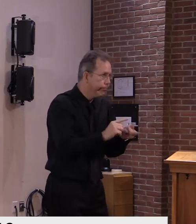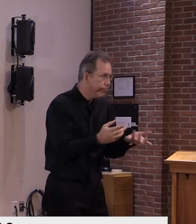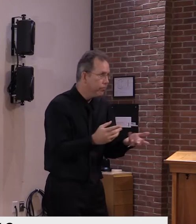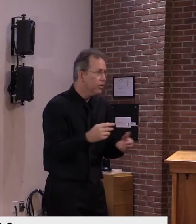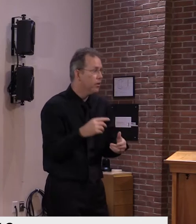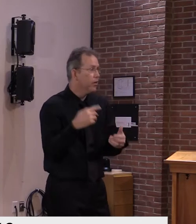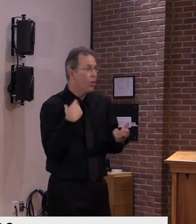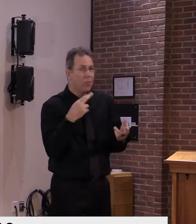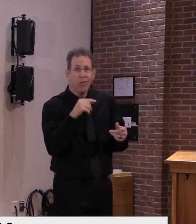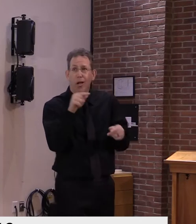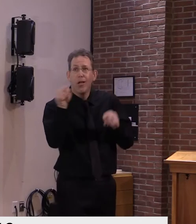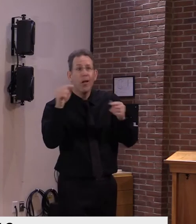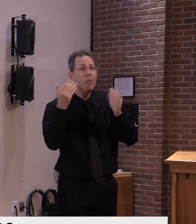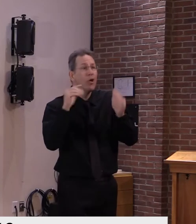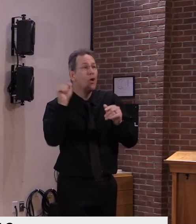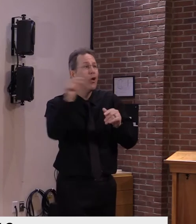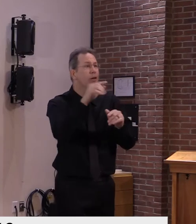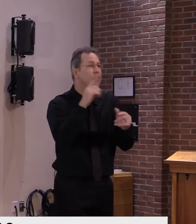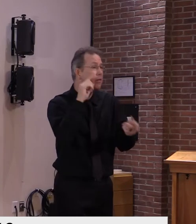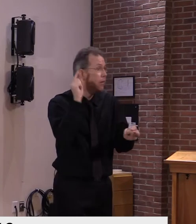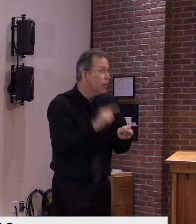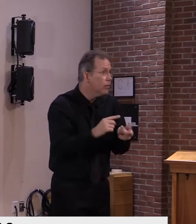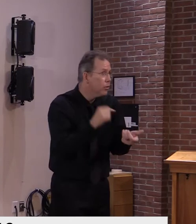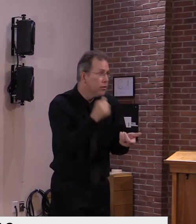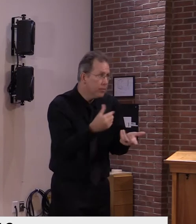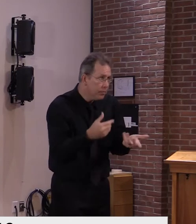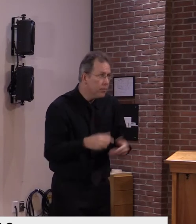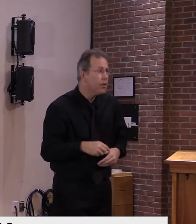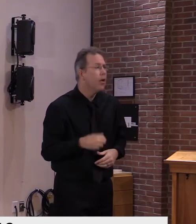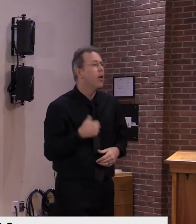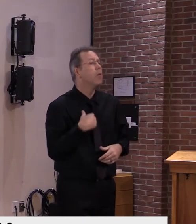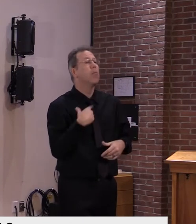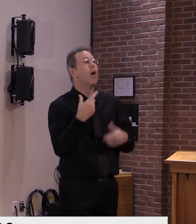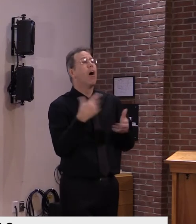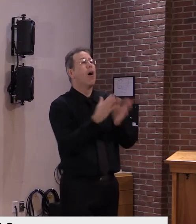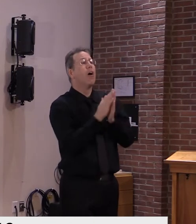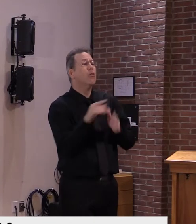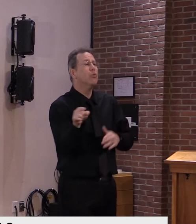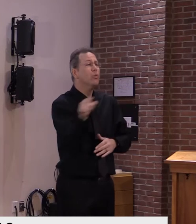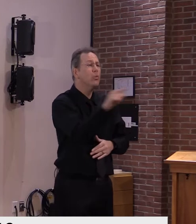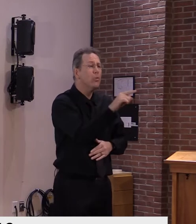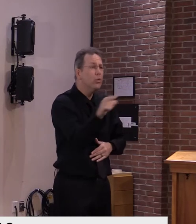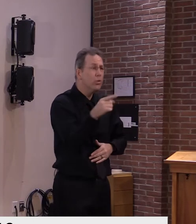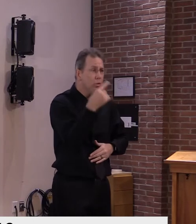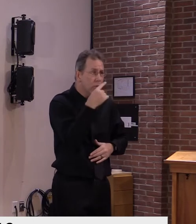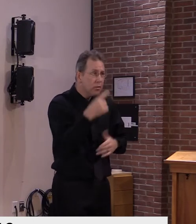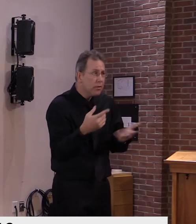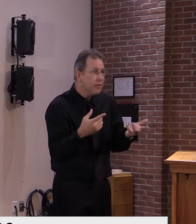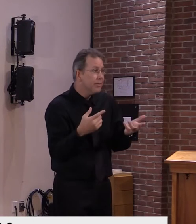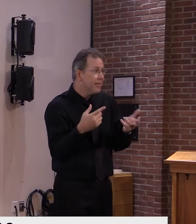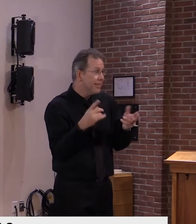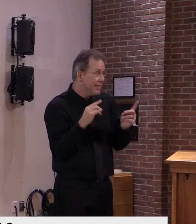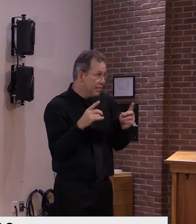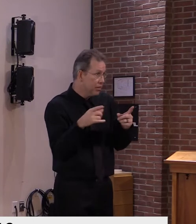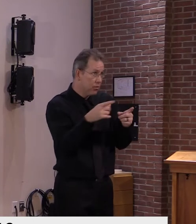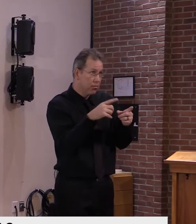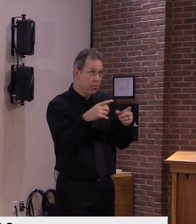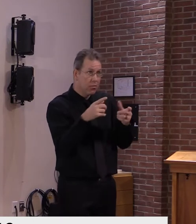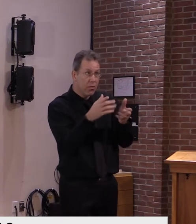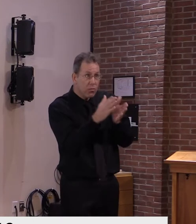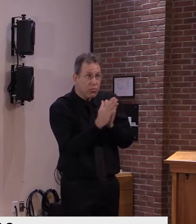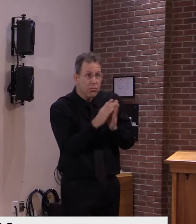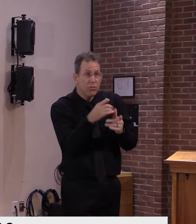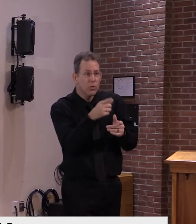activity. My request to Vermonters who may have participated in travel and or multi-household